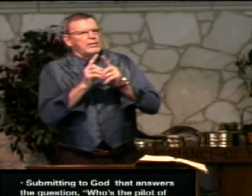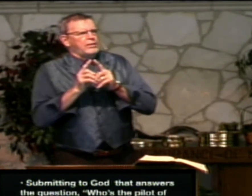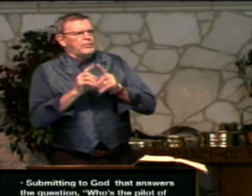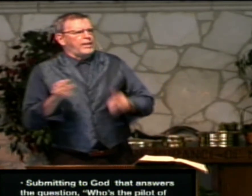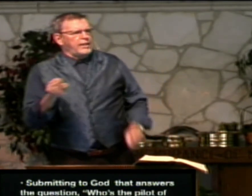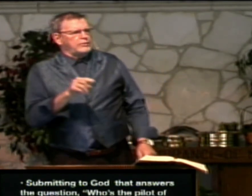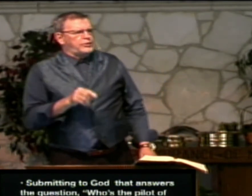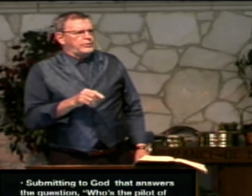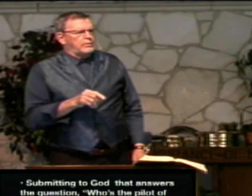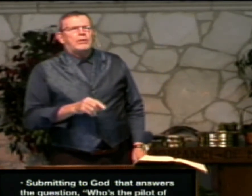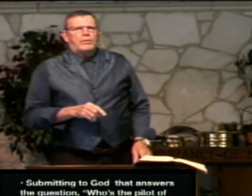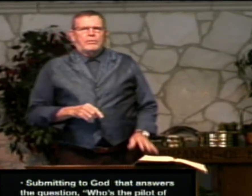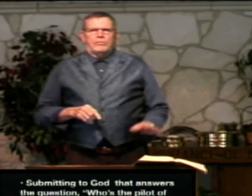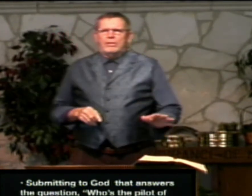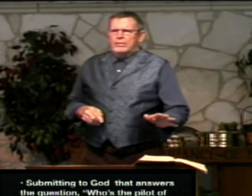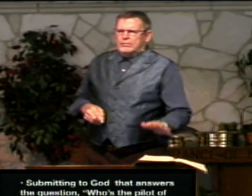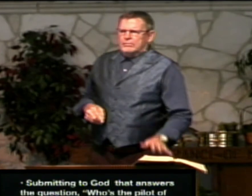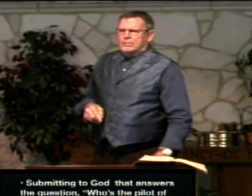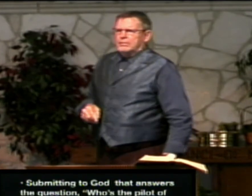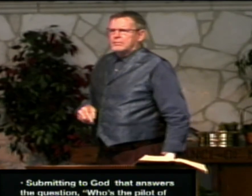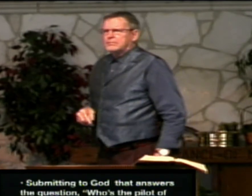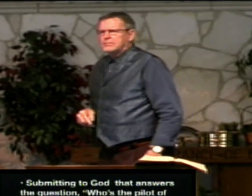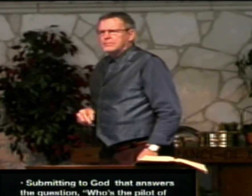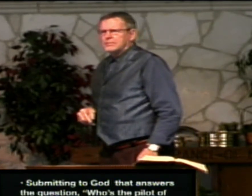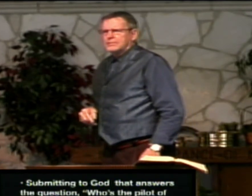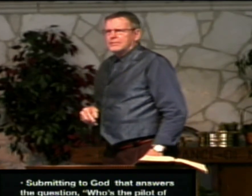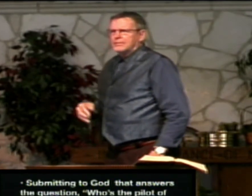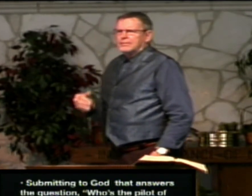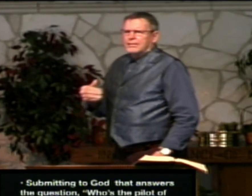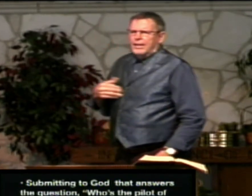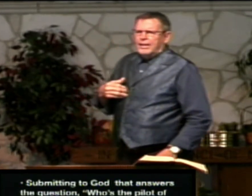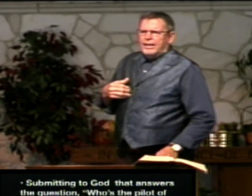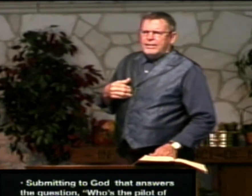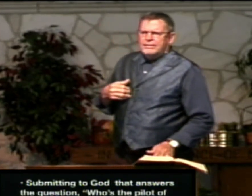are around you. Whoa.